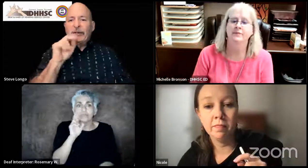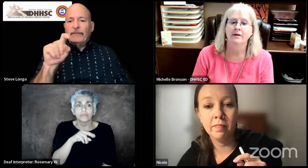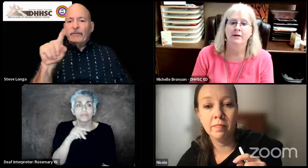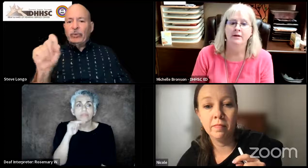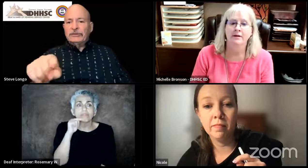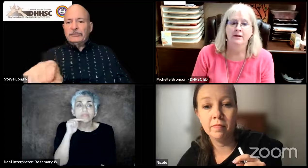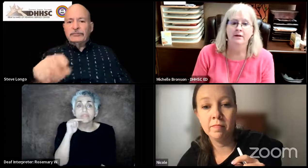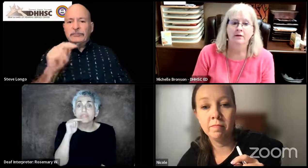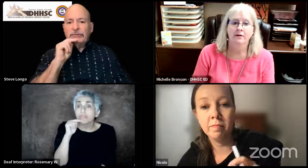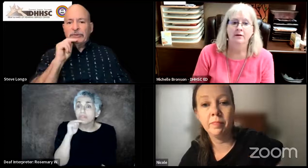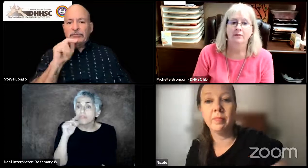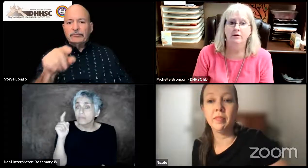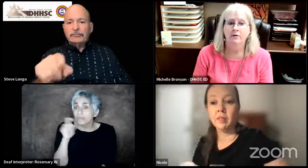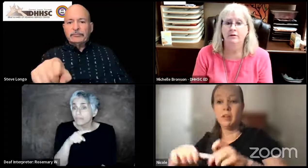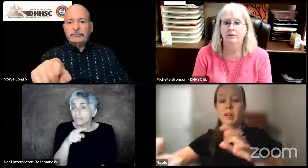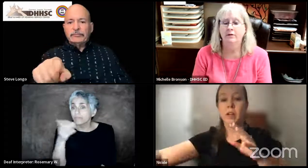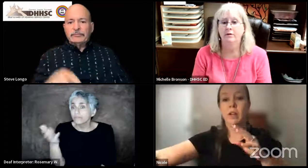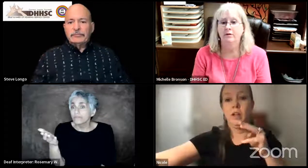Yes.